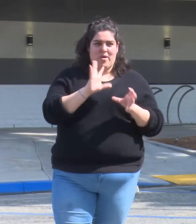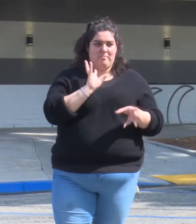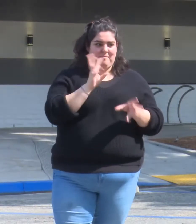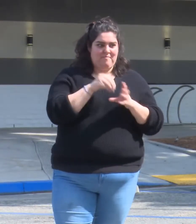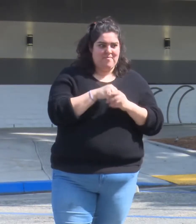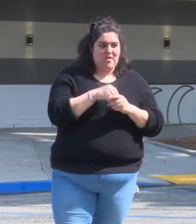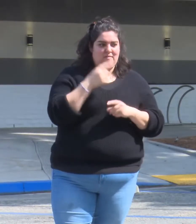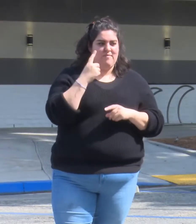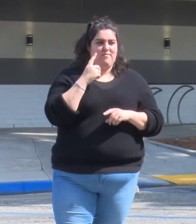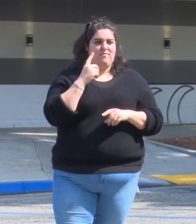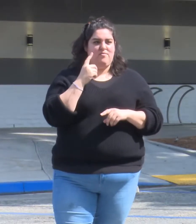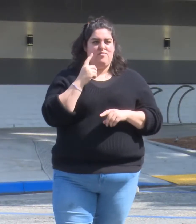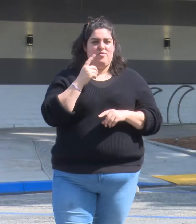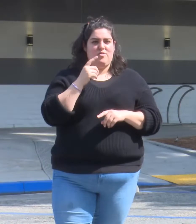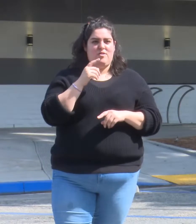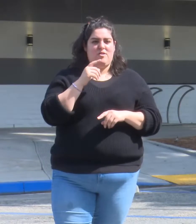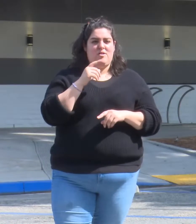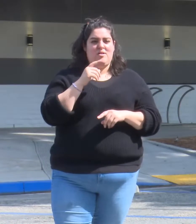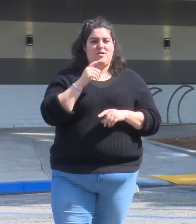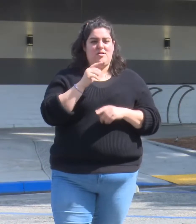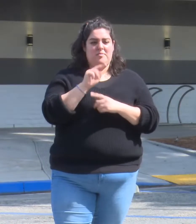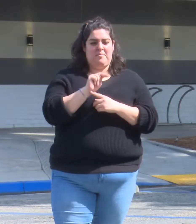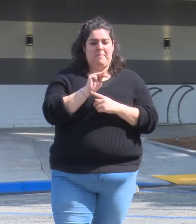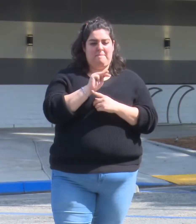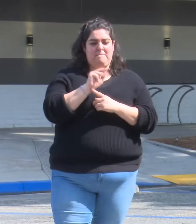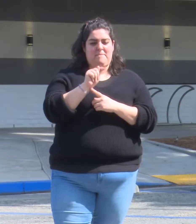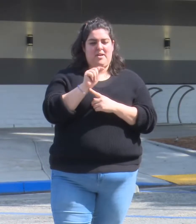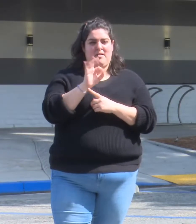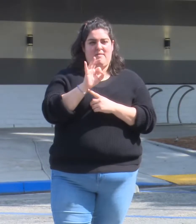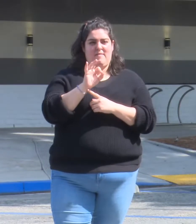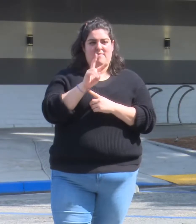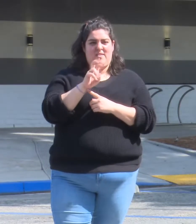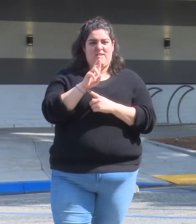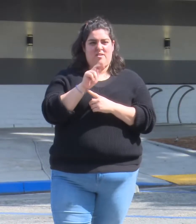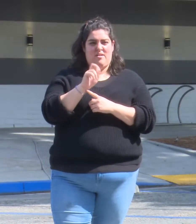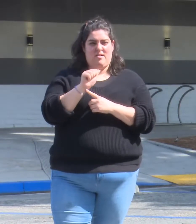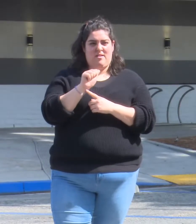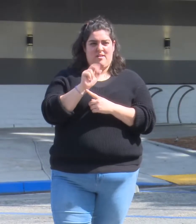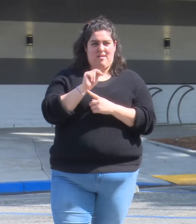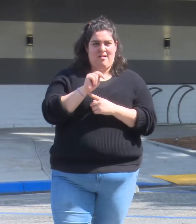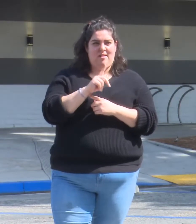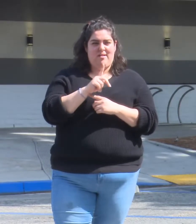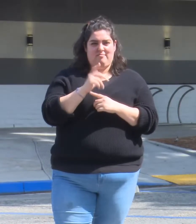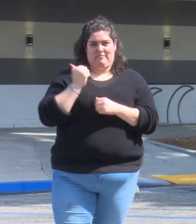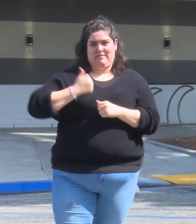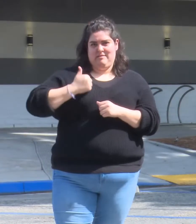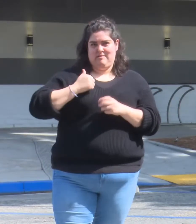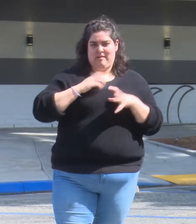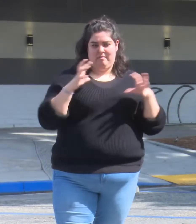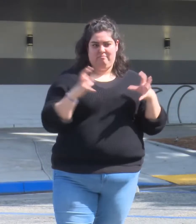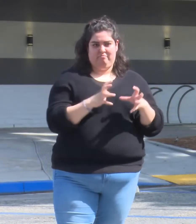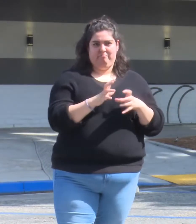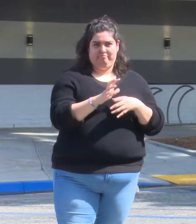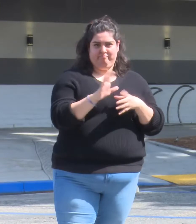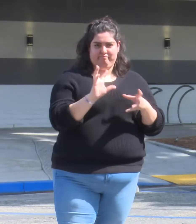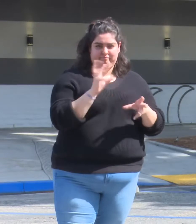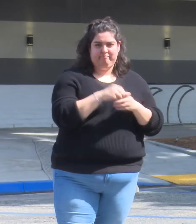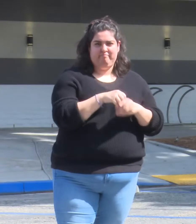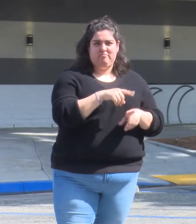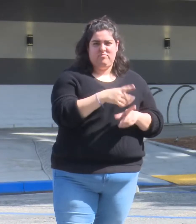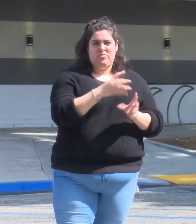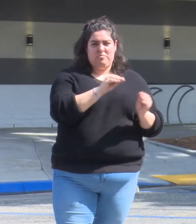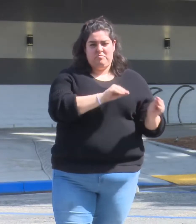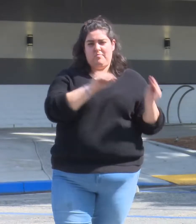area of Mount Vernon where there was gang infestation. So they moved to Palm Springs.